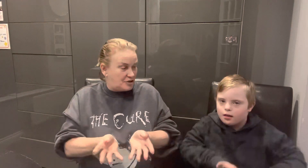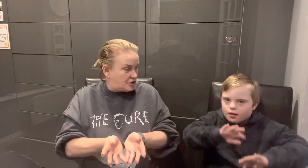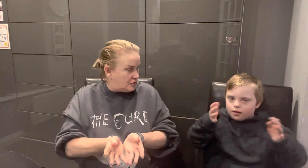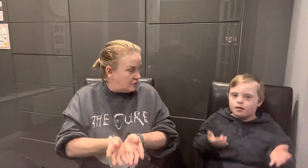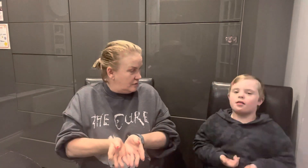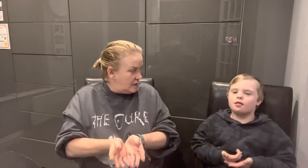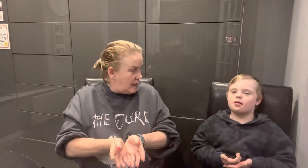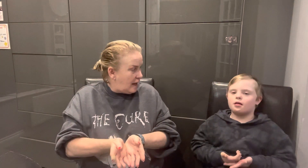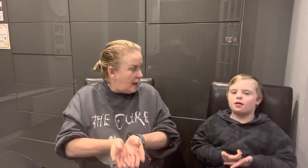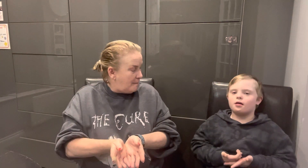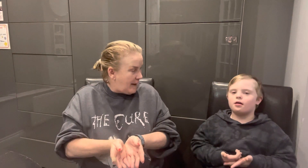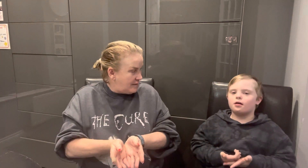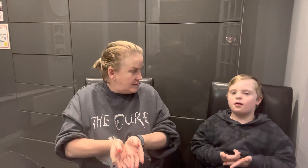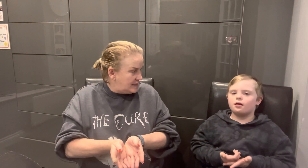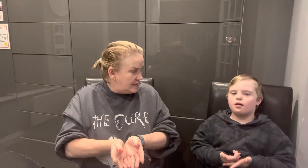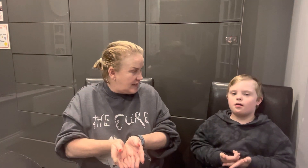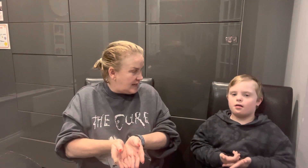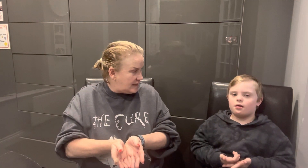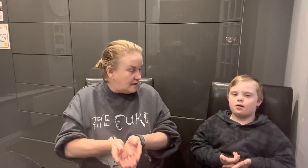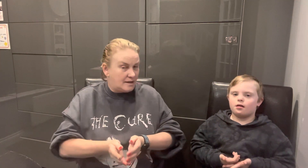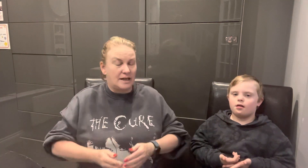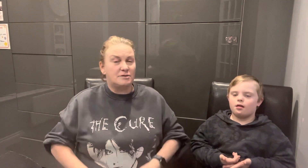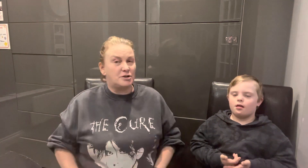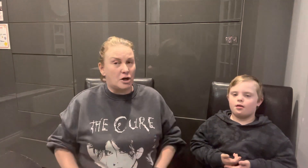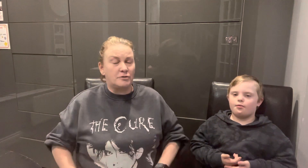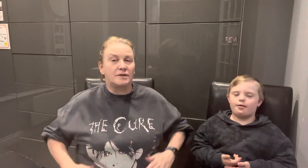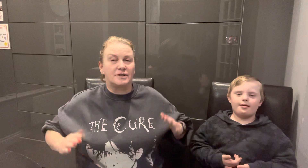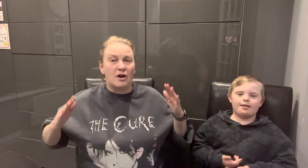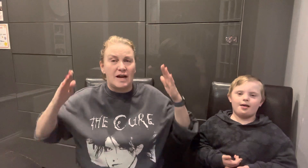International Mountain Day. Yes, we showed them. So the sign is